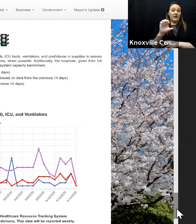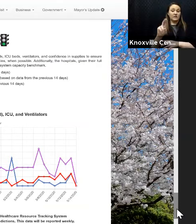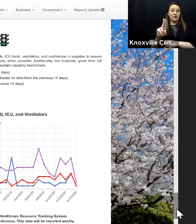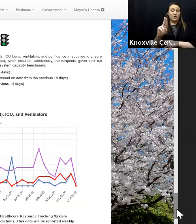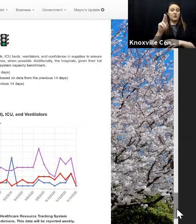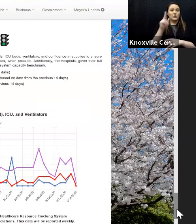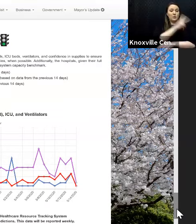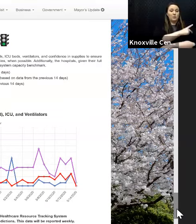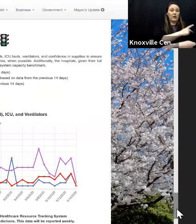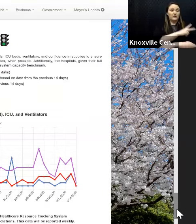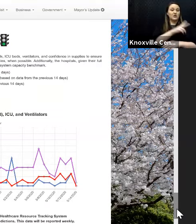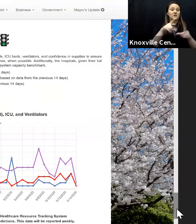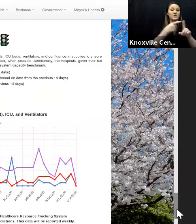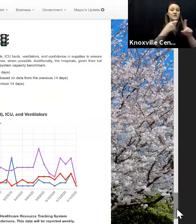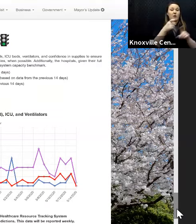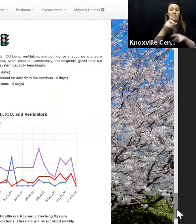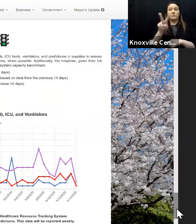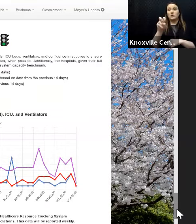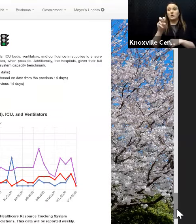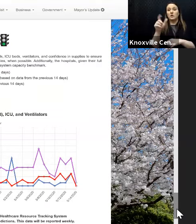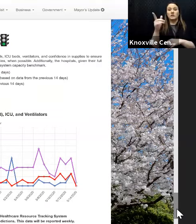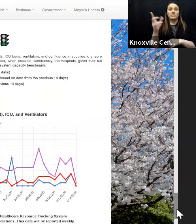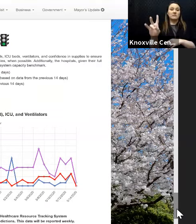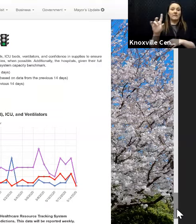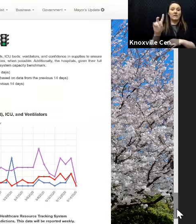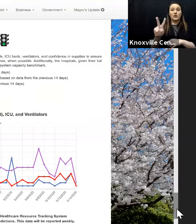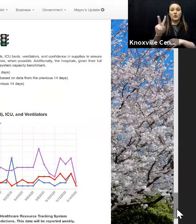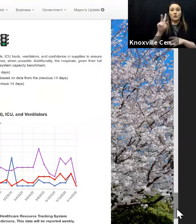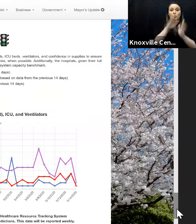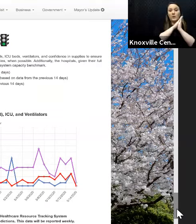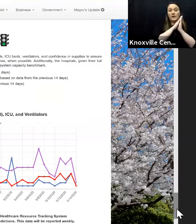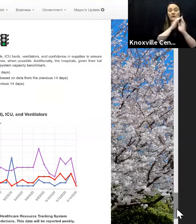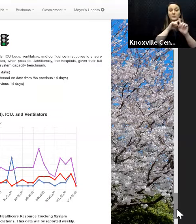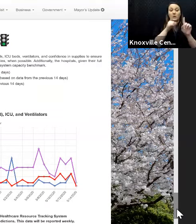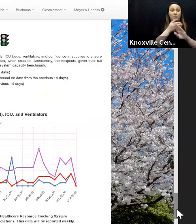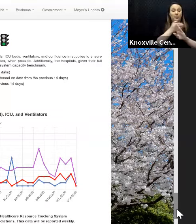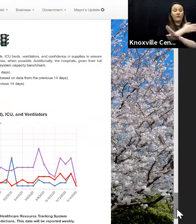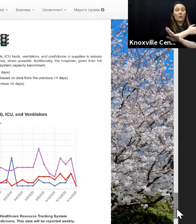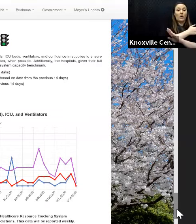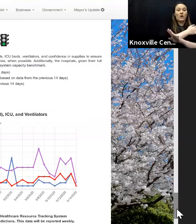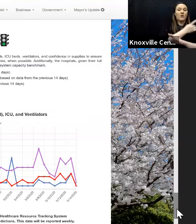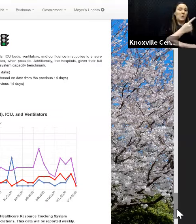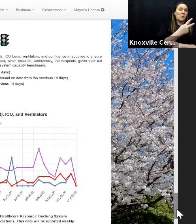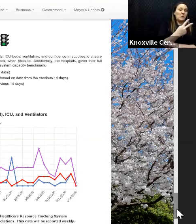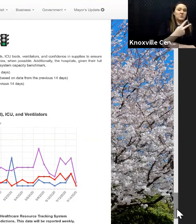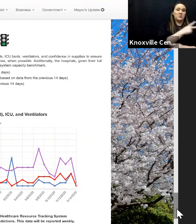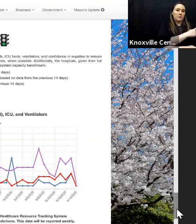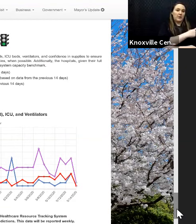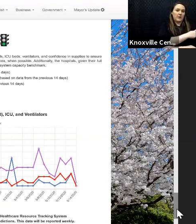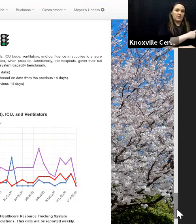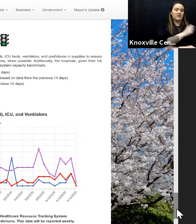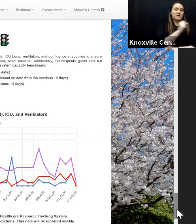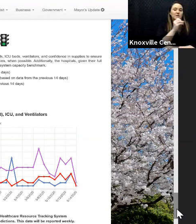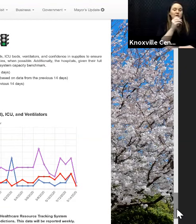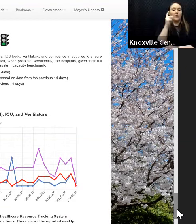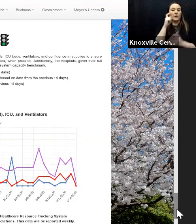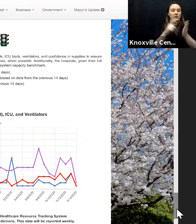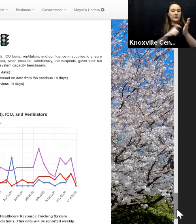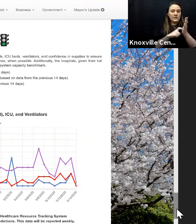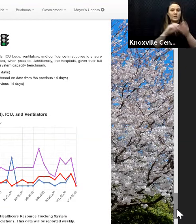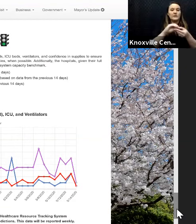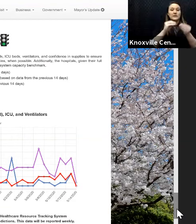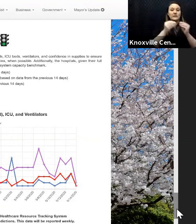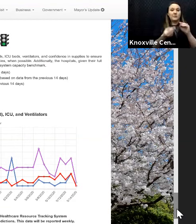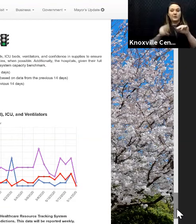272 beds, when the numbers had been much smaller than that, maybe 1 or 2 patients, which is a statistically significant increase, but does not show